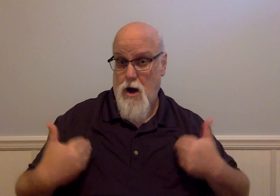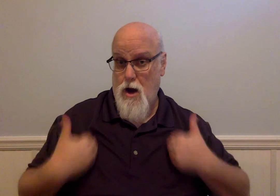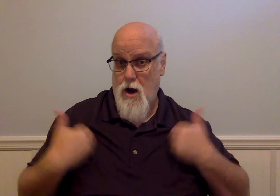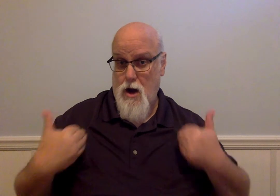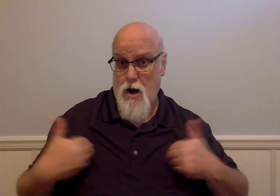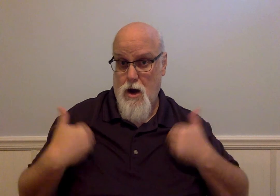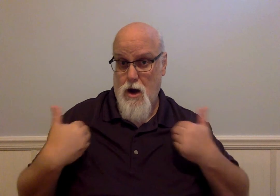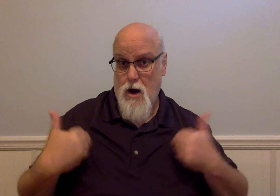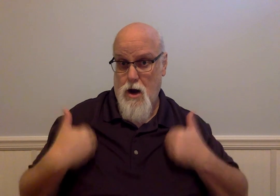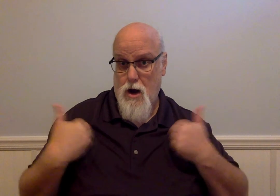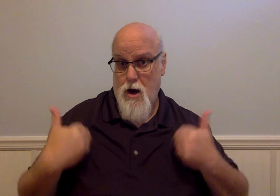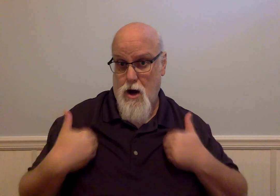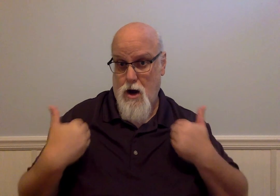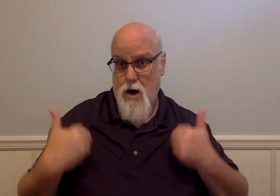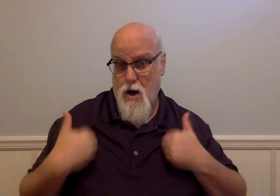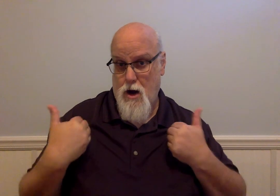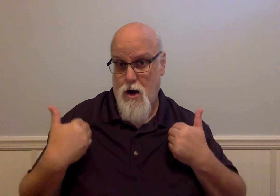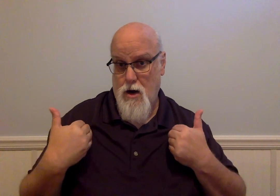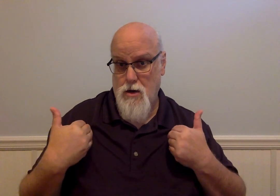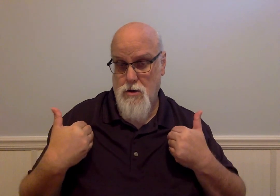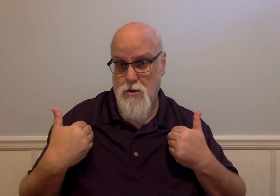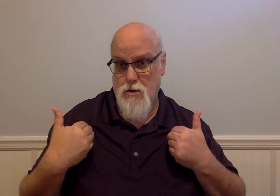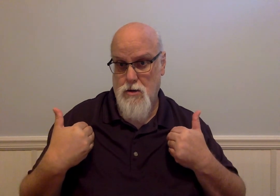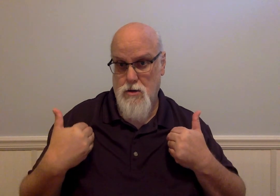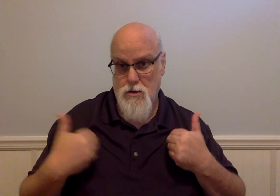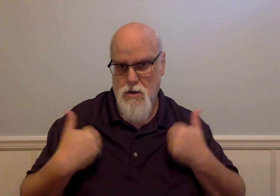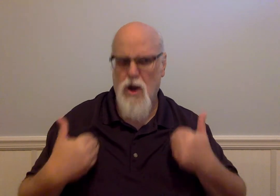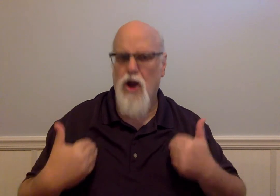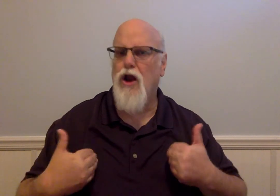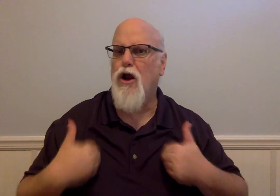Young, it's you brushing up on your chest there, young.